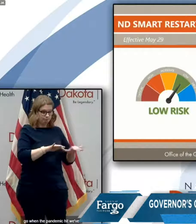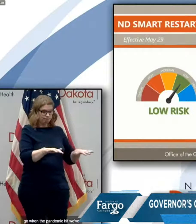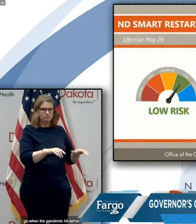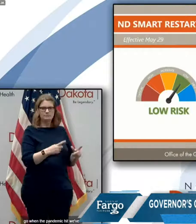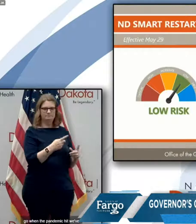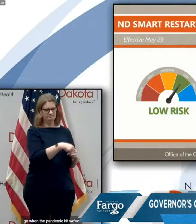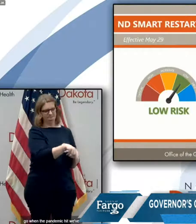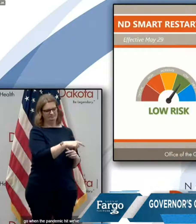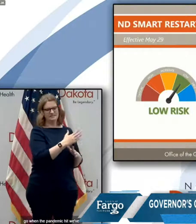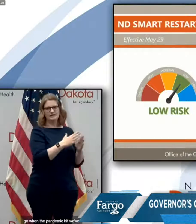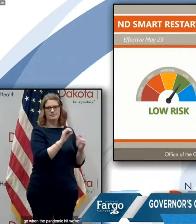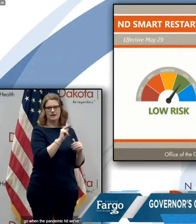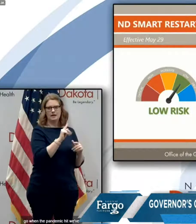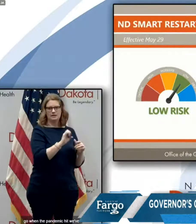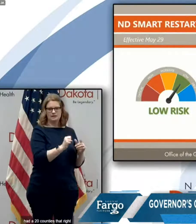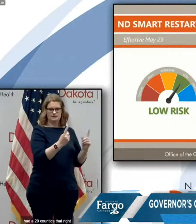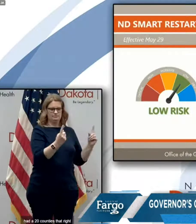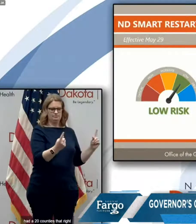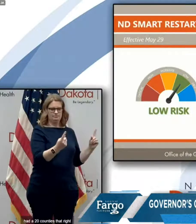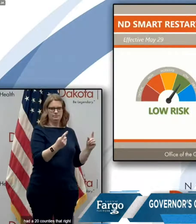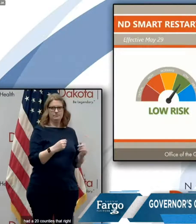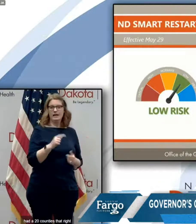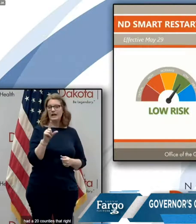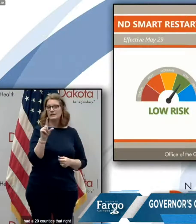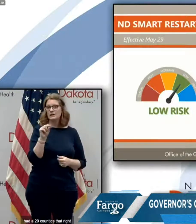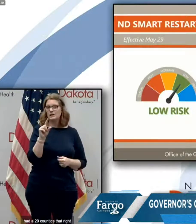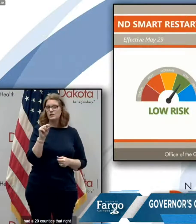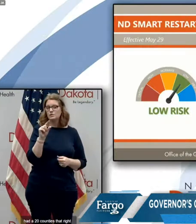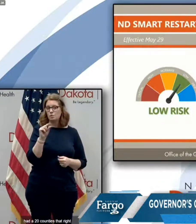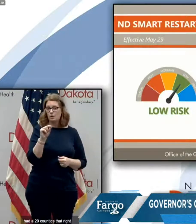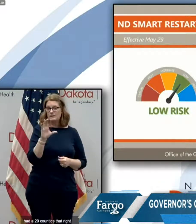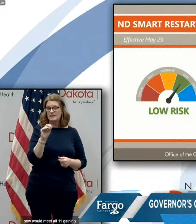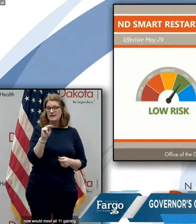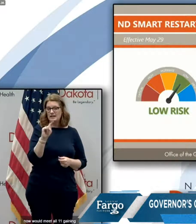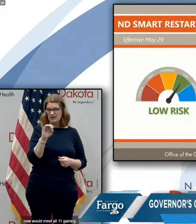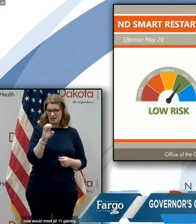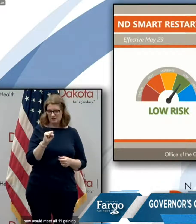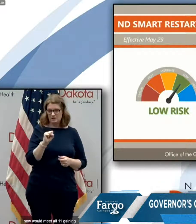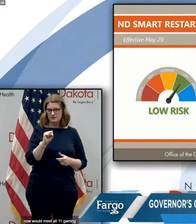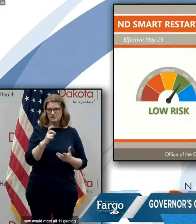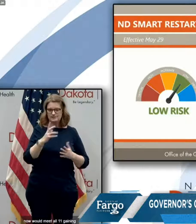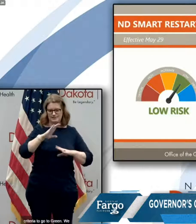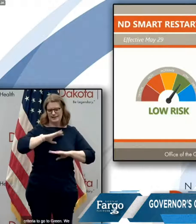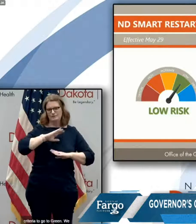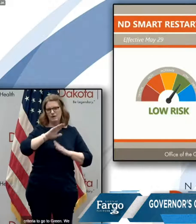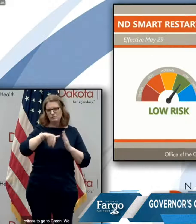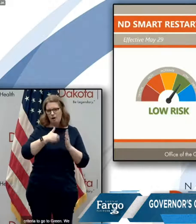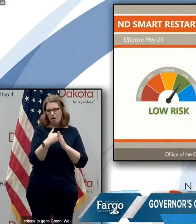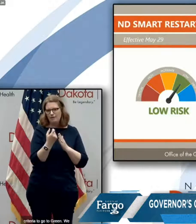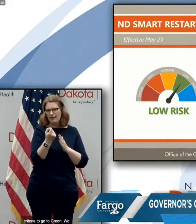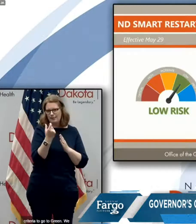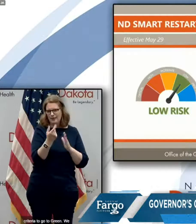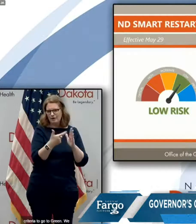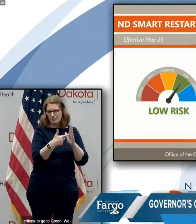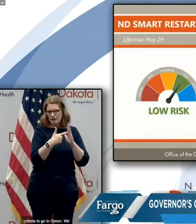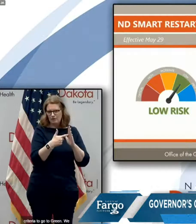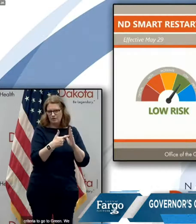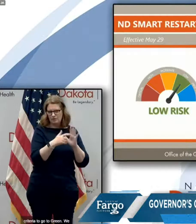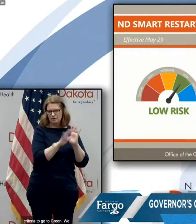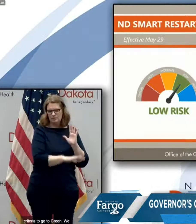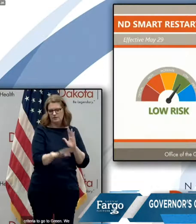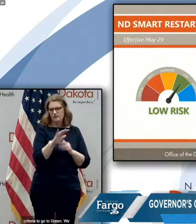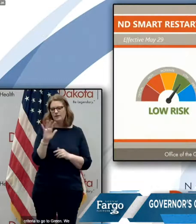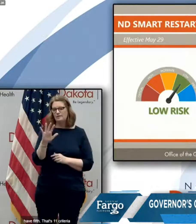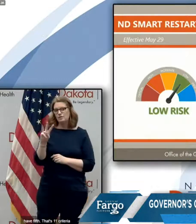that right now would meet all 11 gating criteria to go to green. We have there's 11 criteria. 52 of the